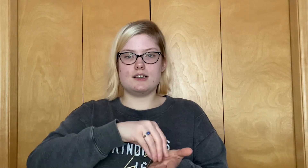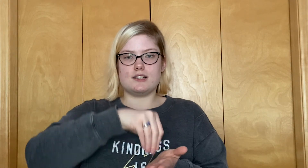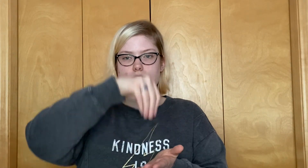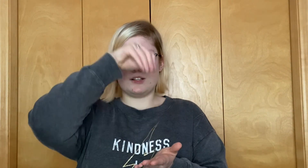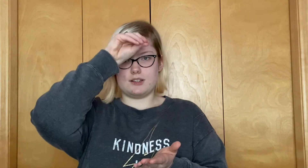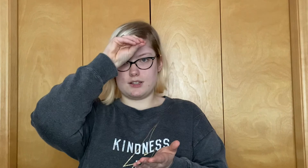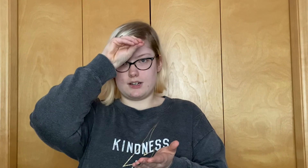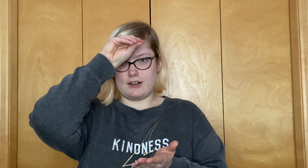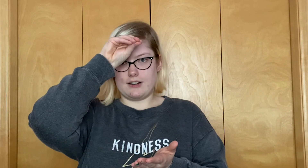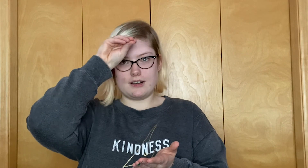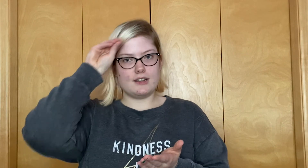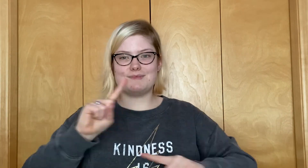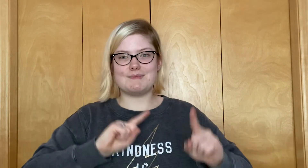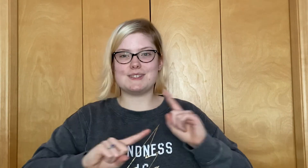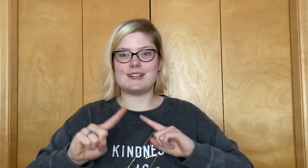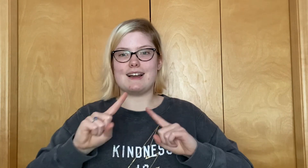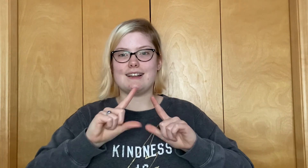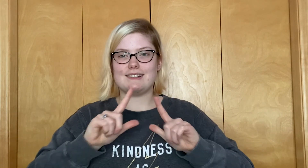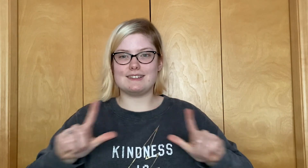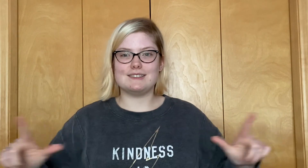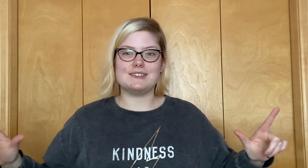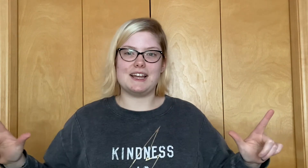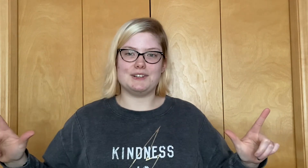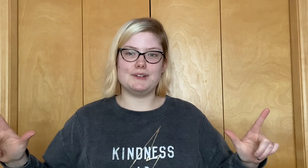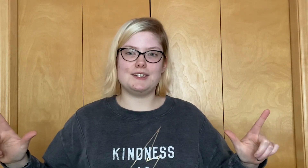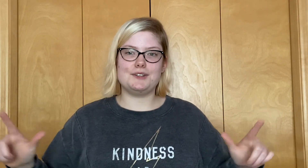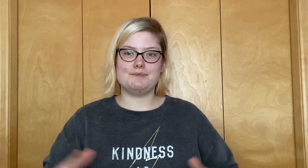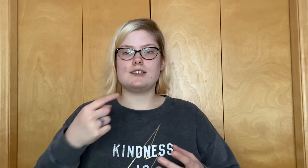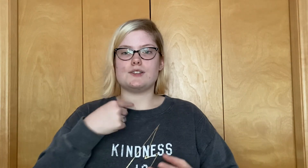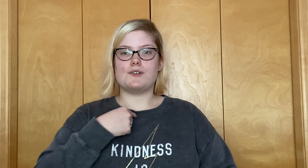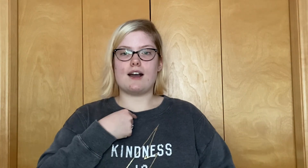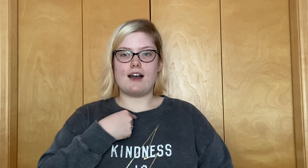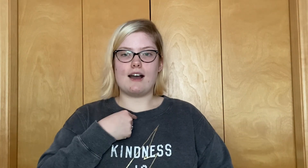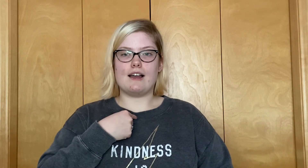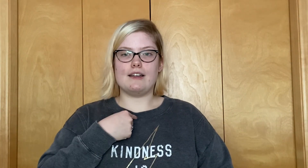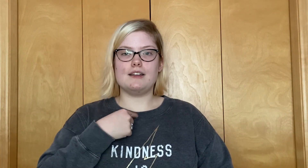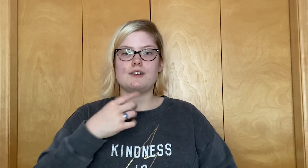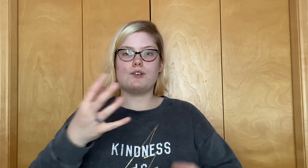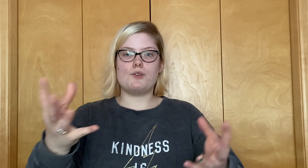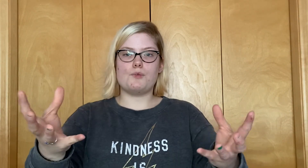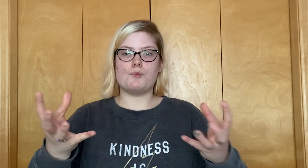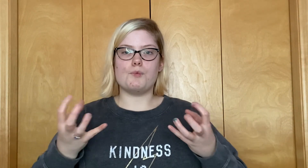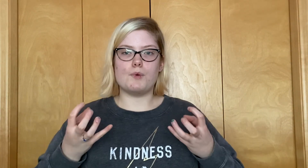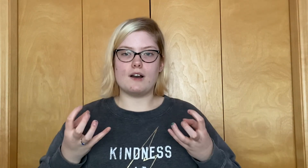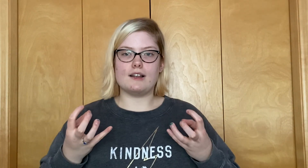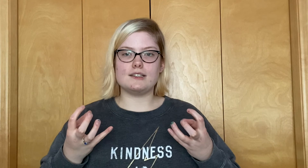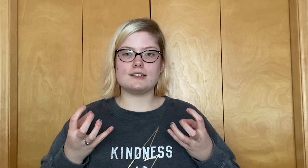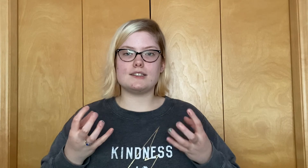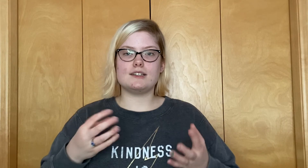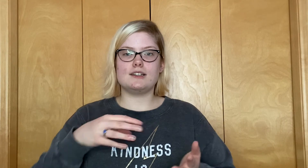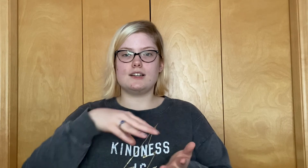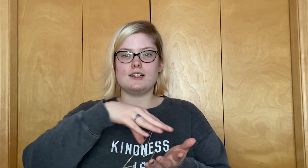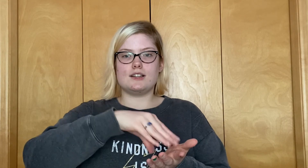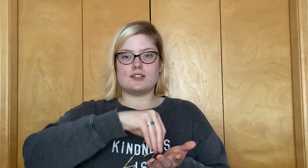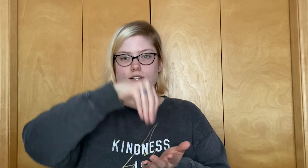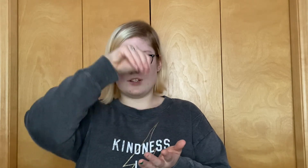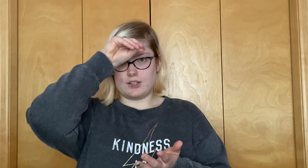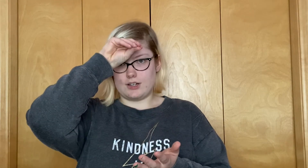to learn sign language. So I want to